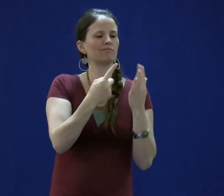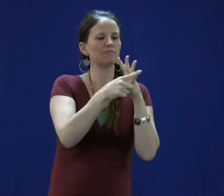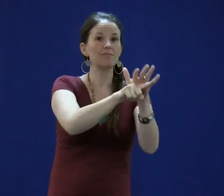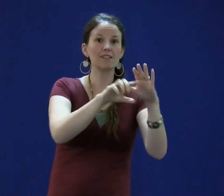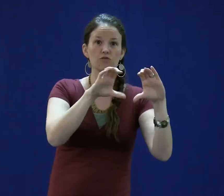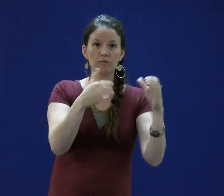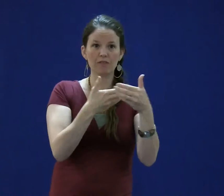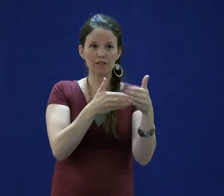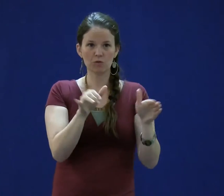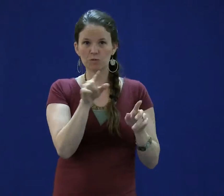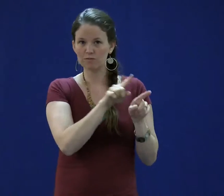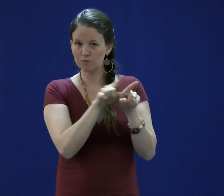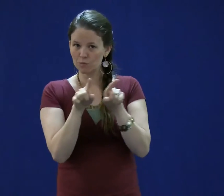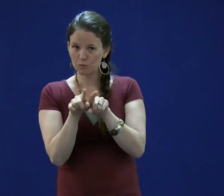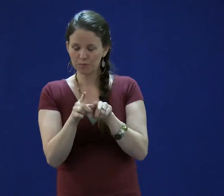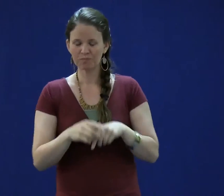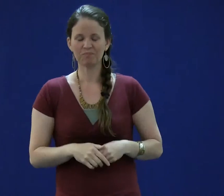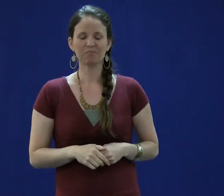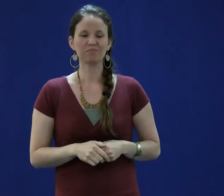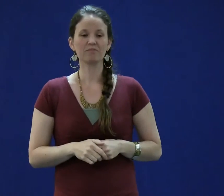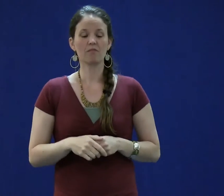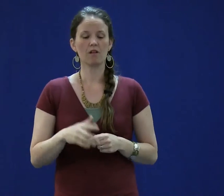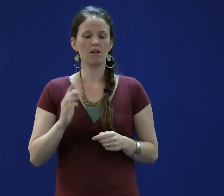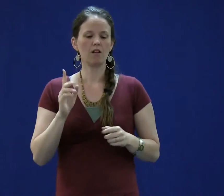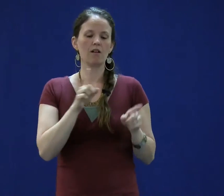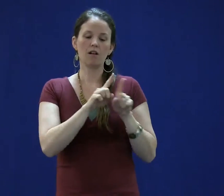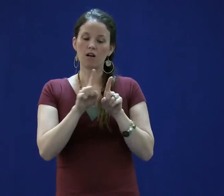and over in the mainstream setting as well.